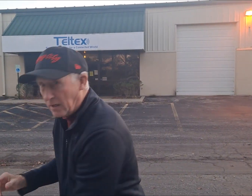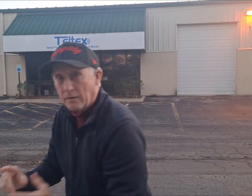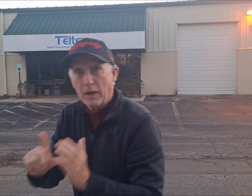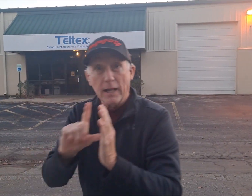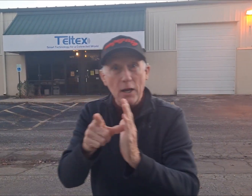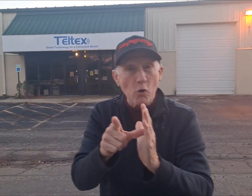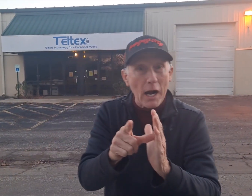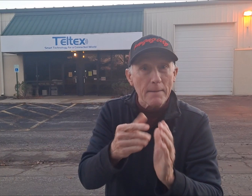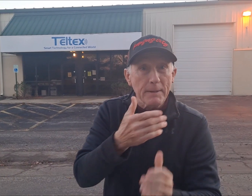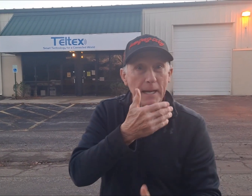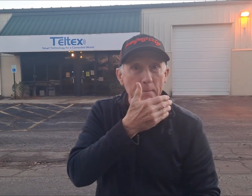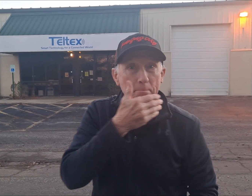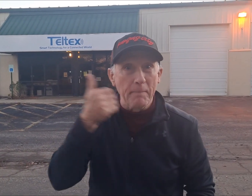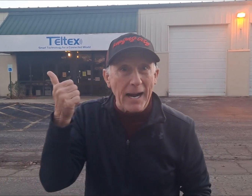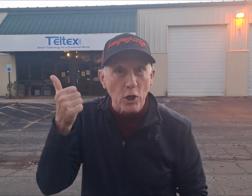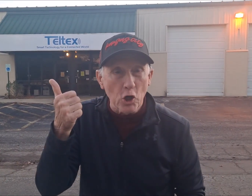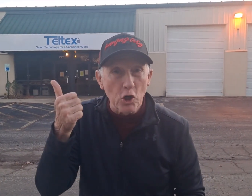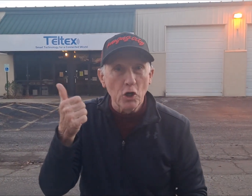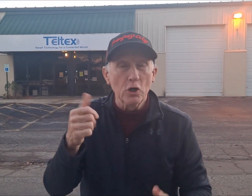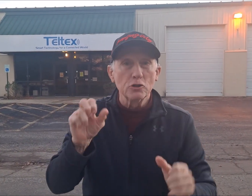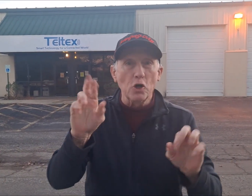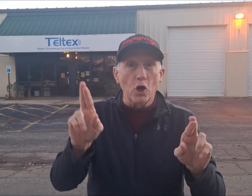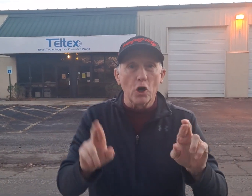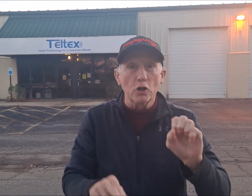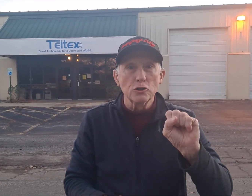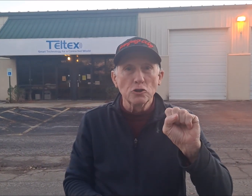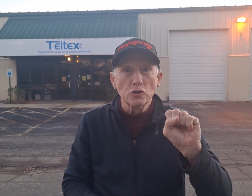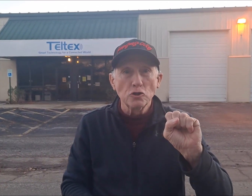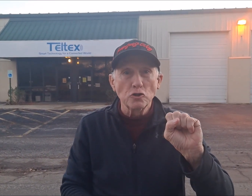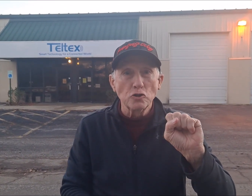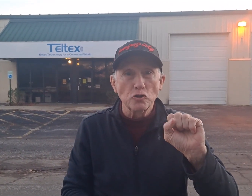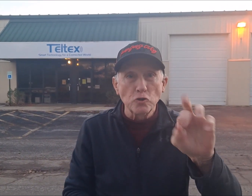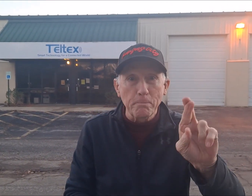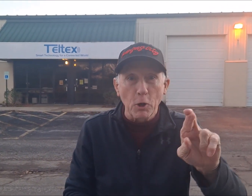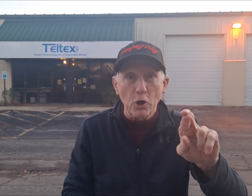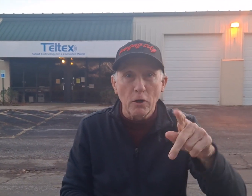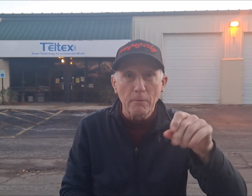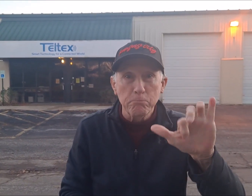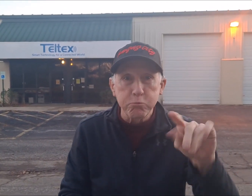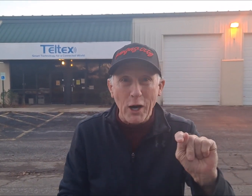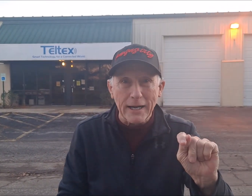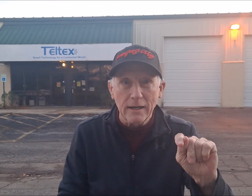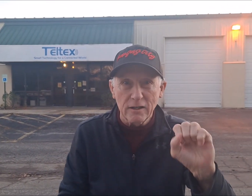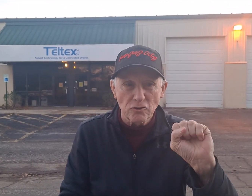Then later on it became better, called Super Print